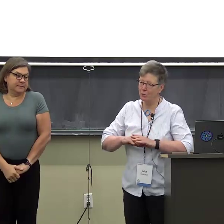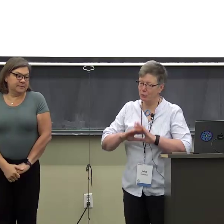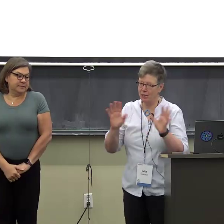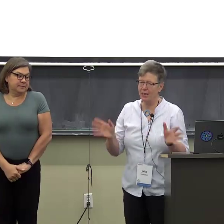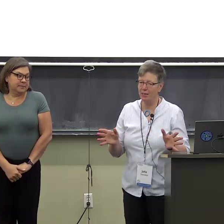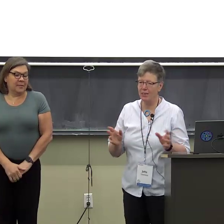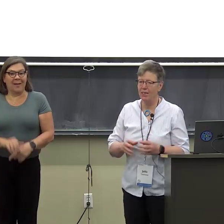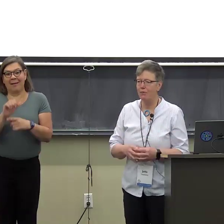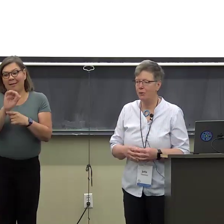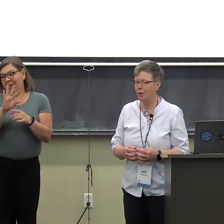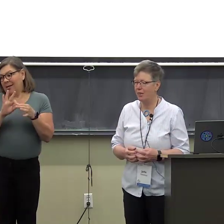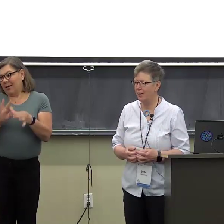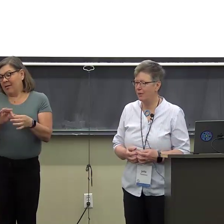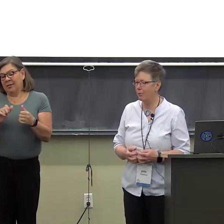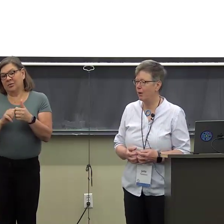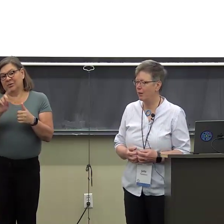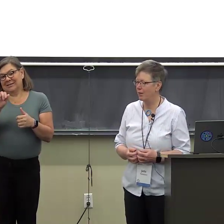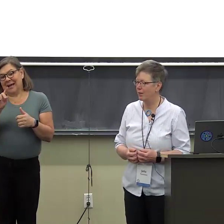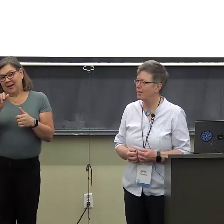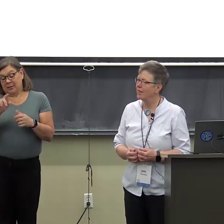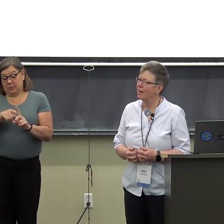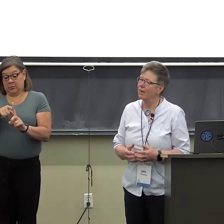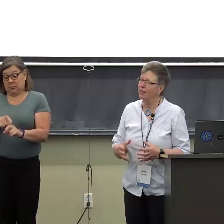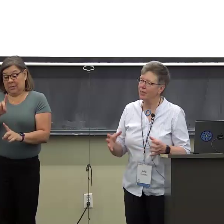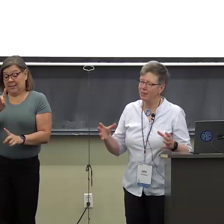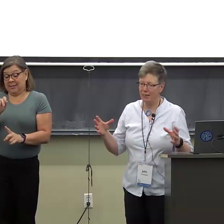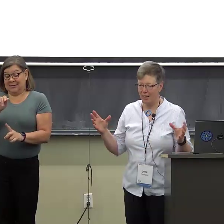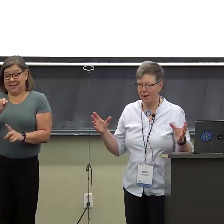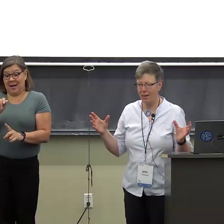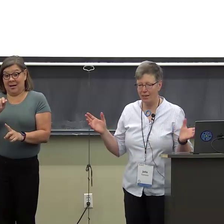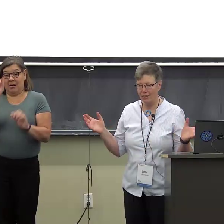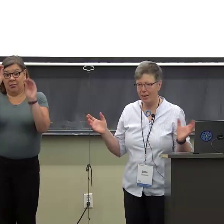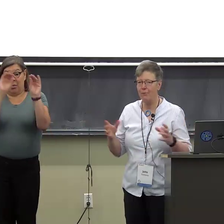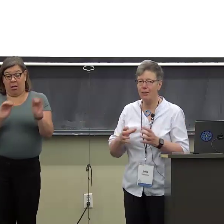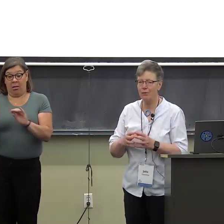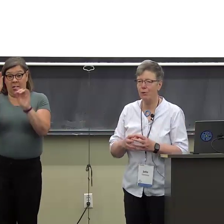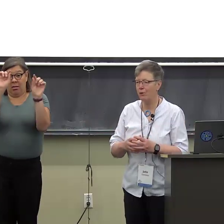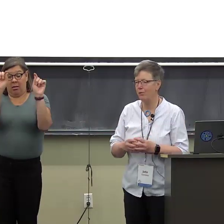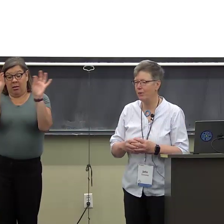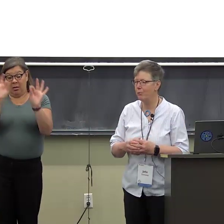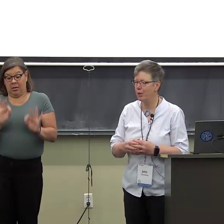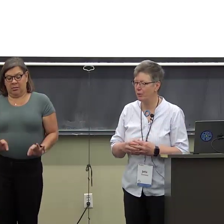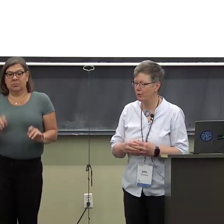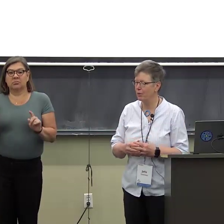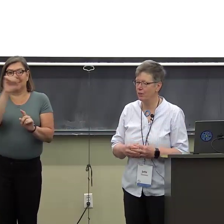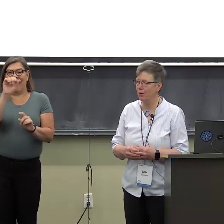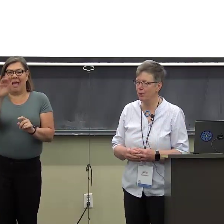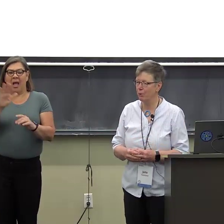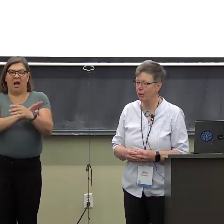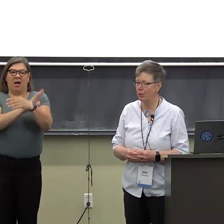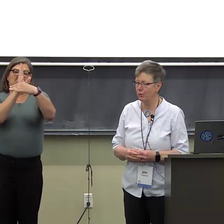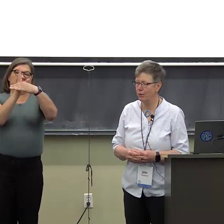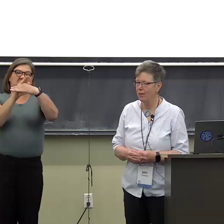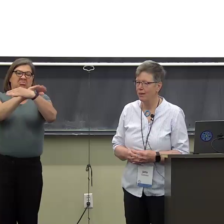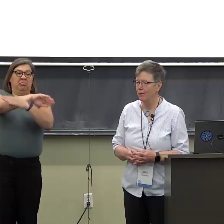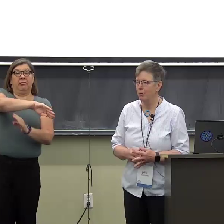AI deals with data. If you look at a data plot, the AI is aiming for the very middle or the top of the